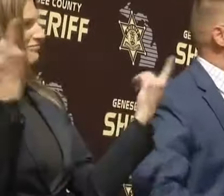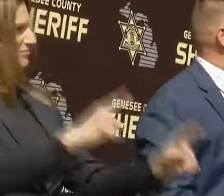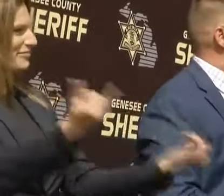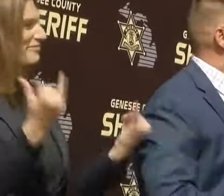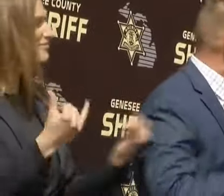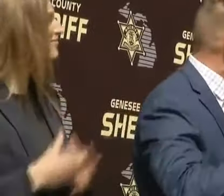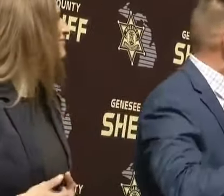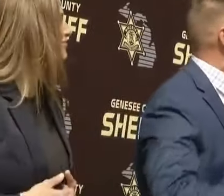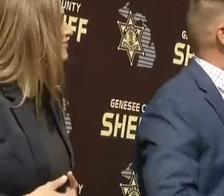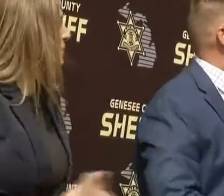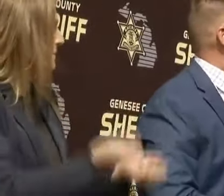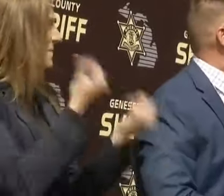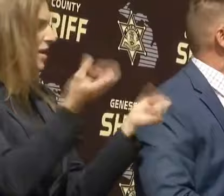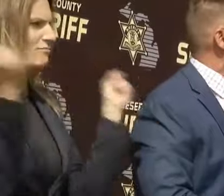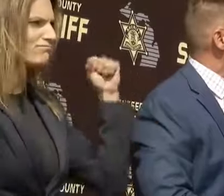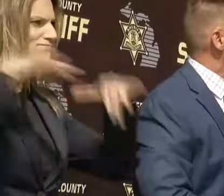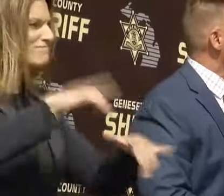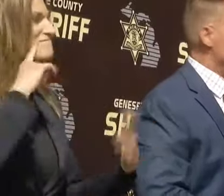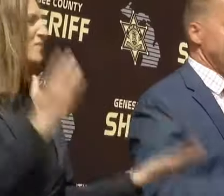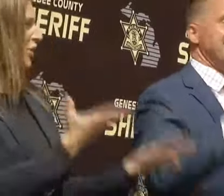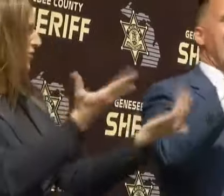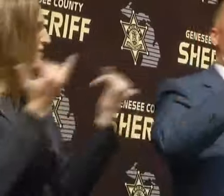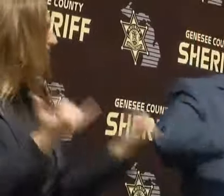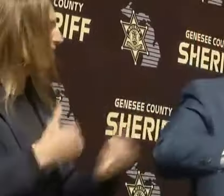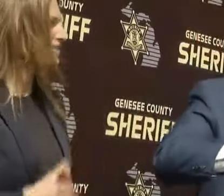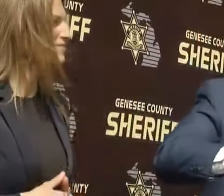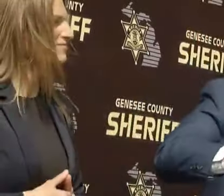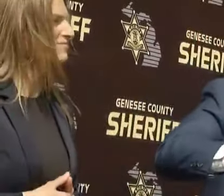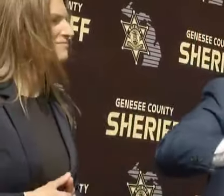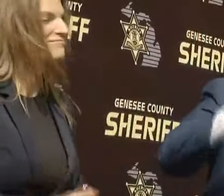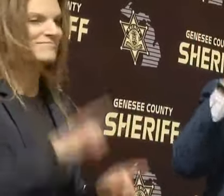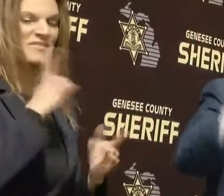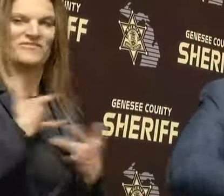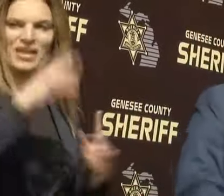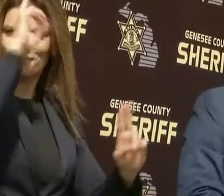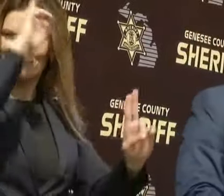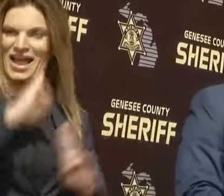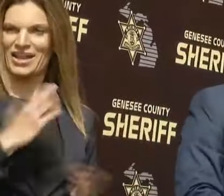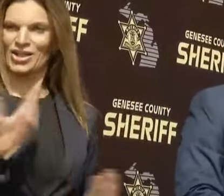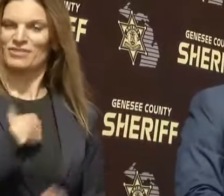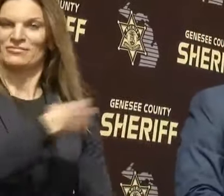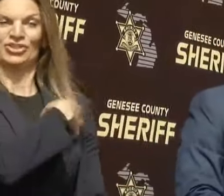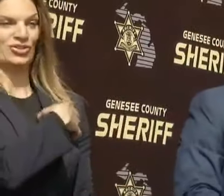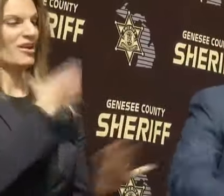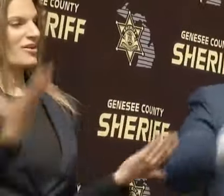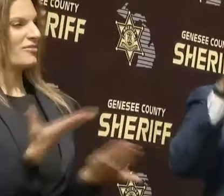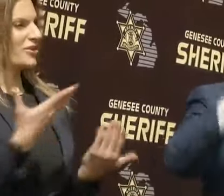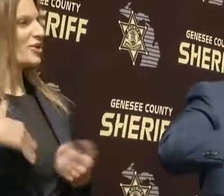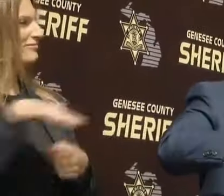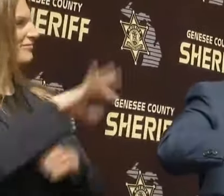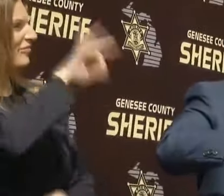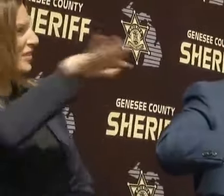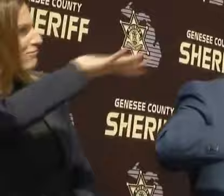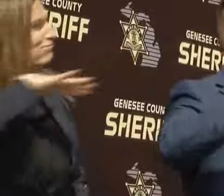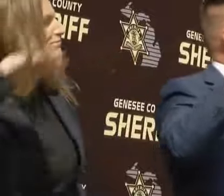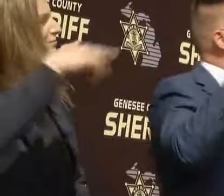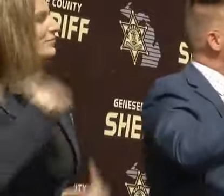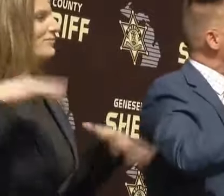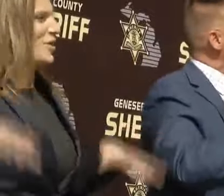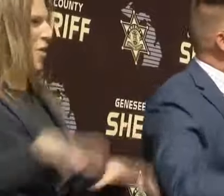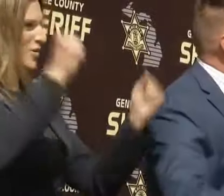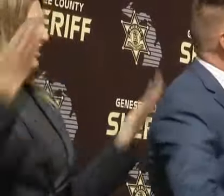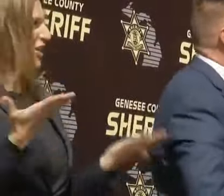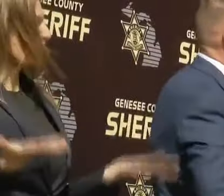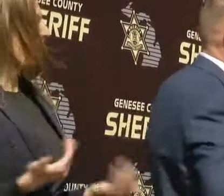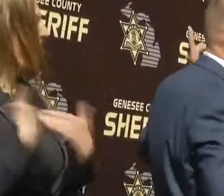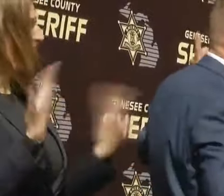hands and feet to get to where we are. But it is an honor as the sheriff of Genesee County to host it on the